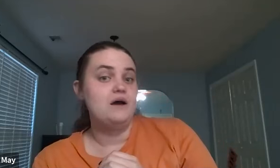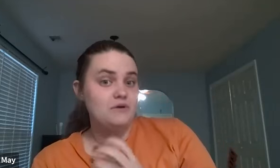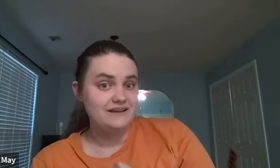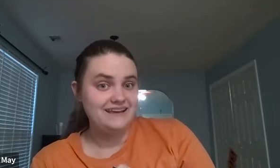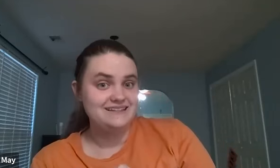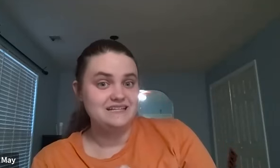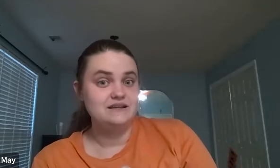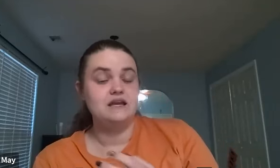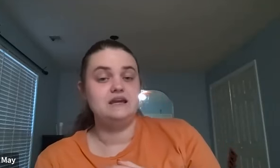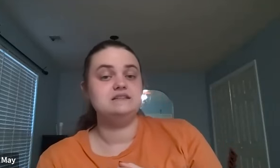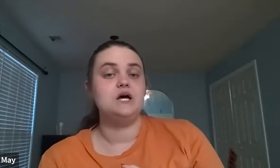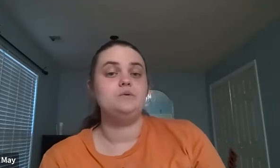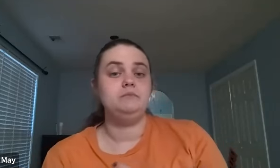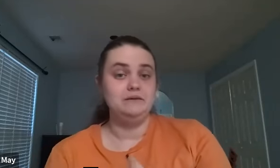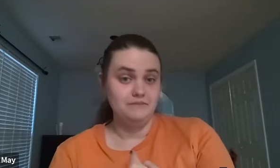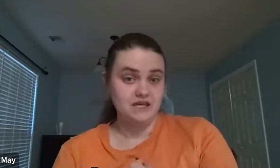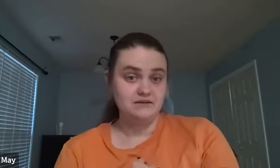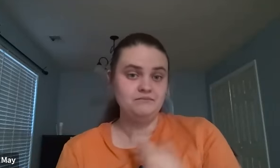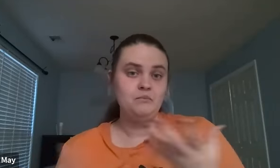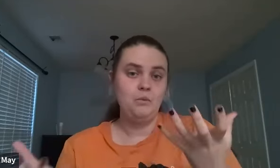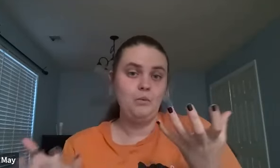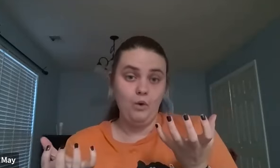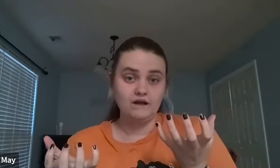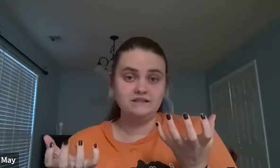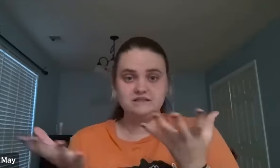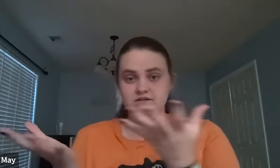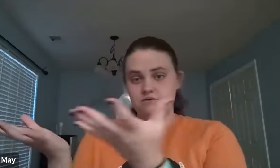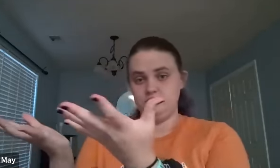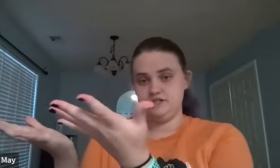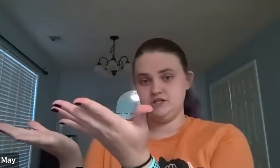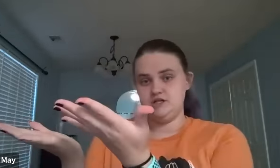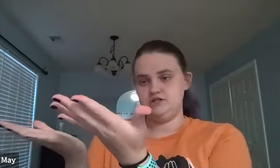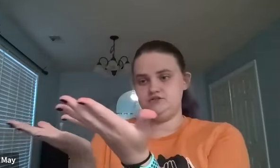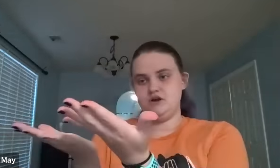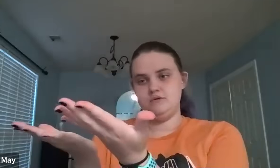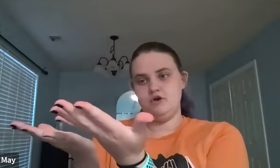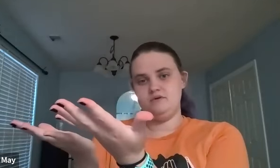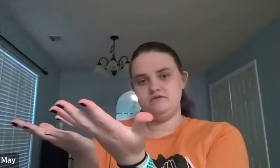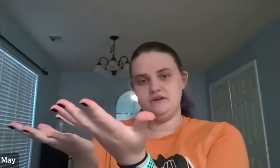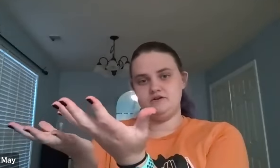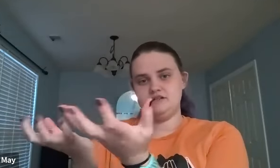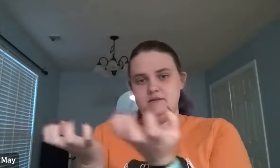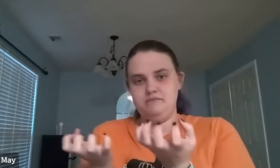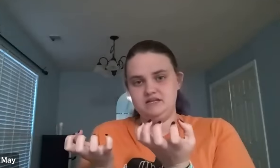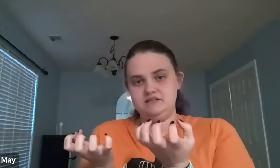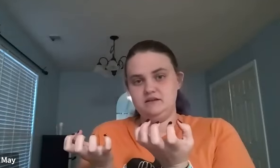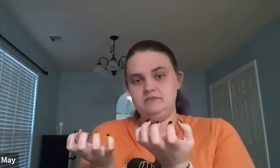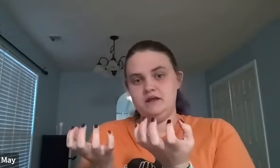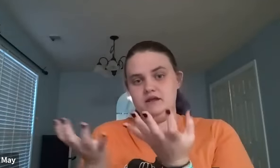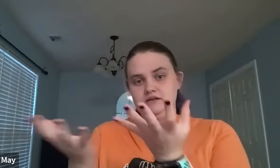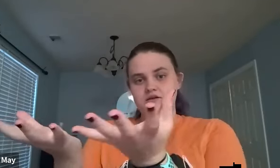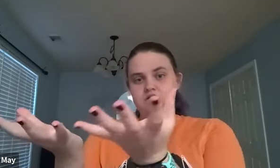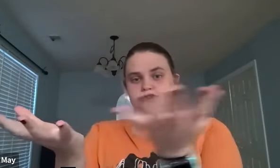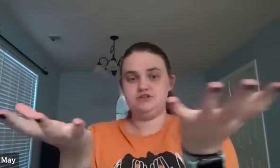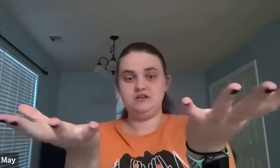want candy in ASL would be me want, which you start with open fingers and bend them in. So as you get